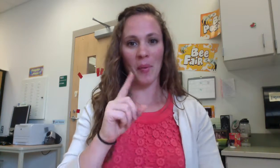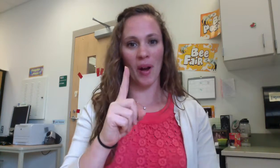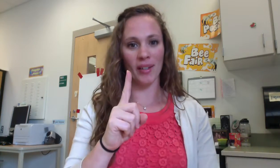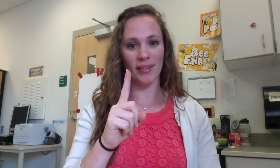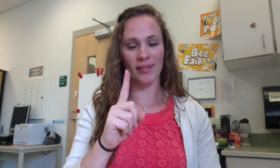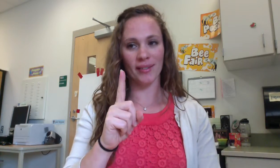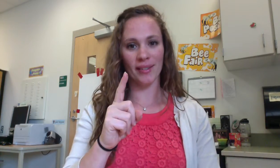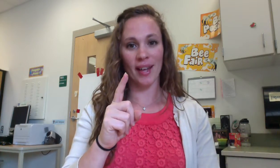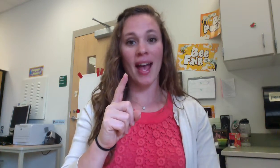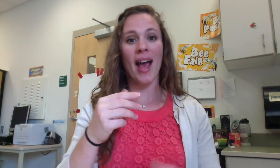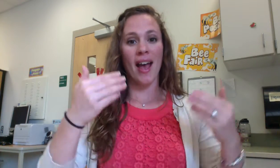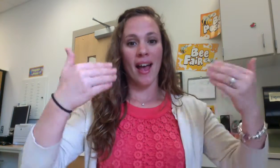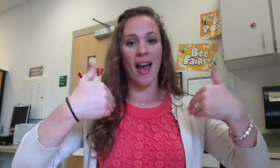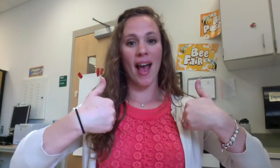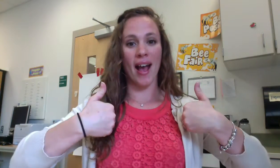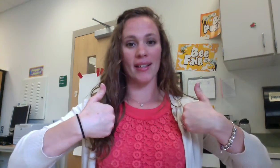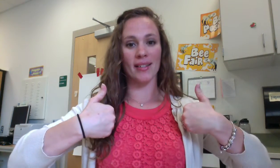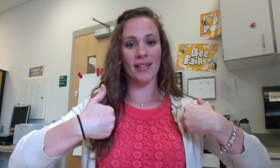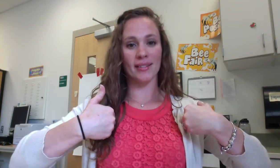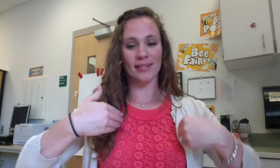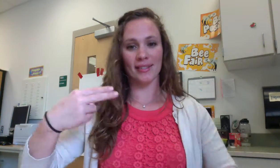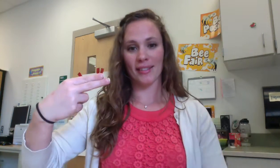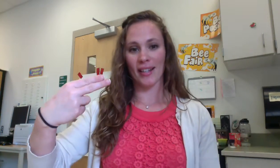one, has,